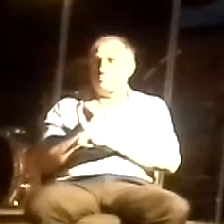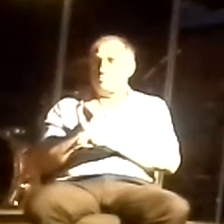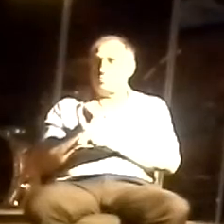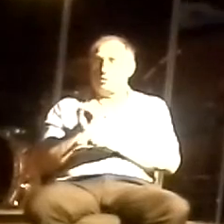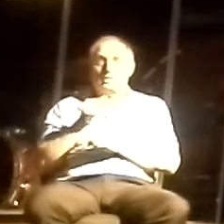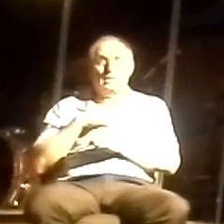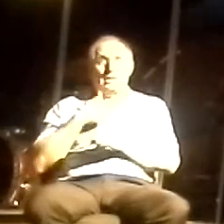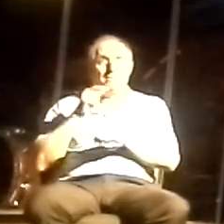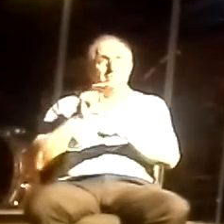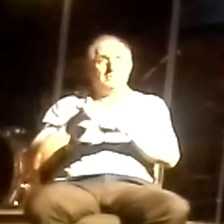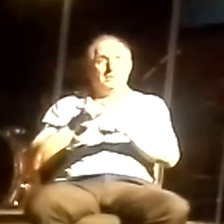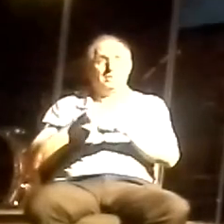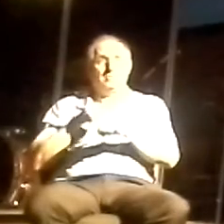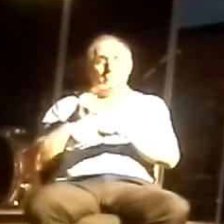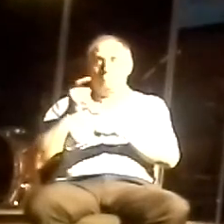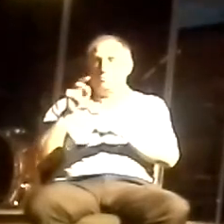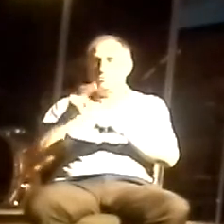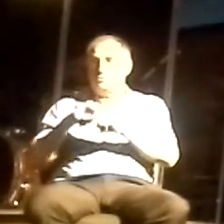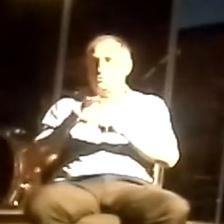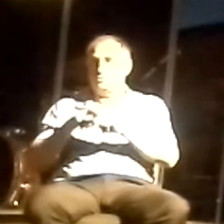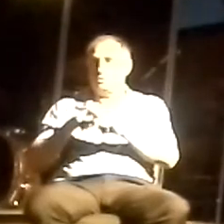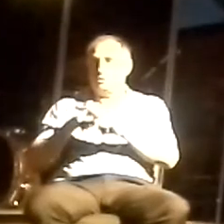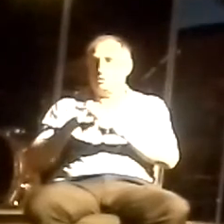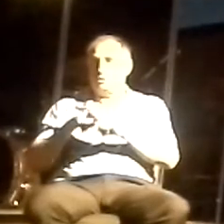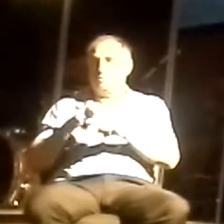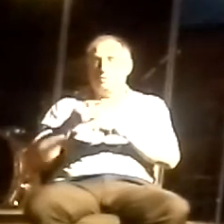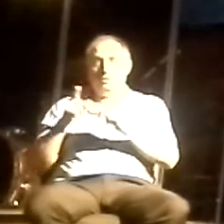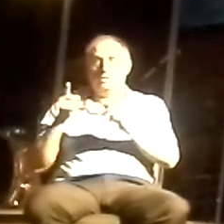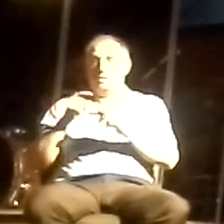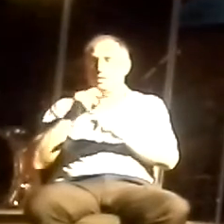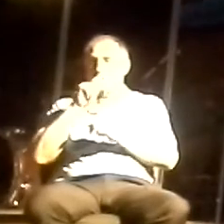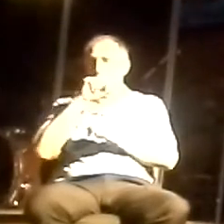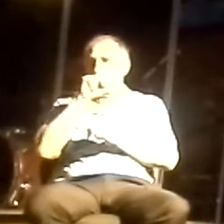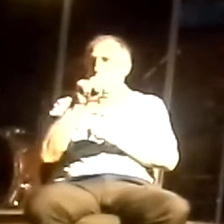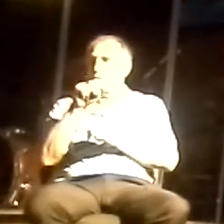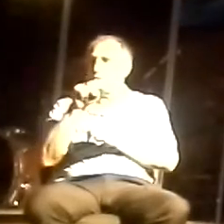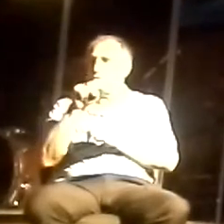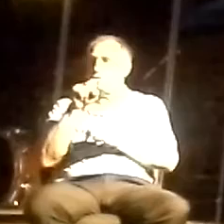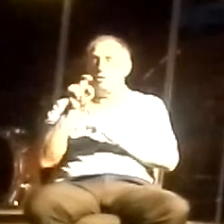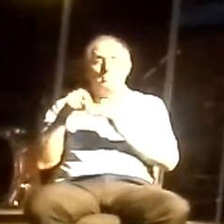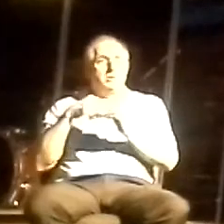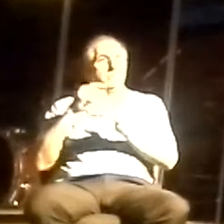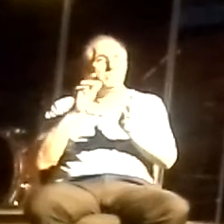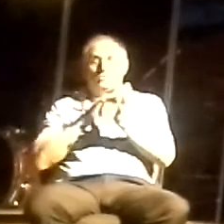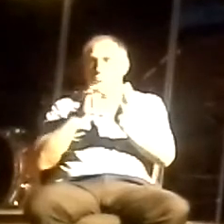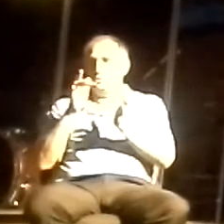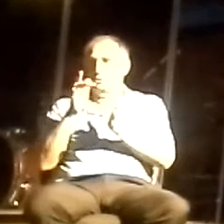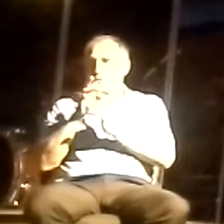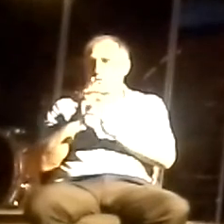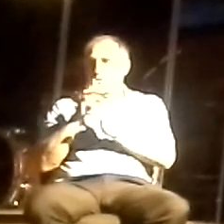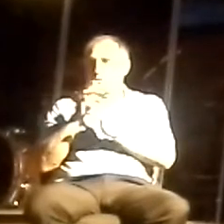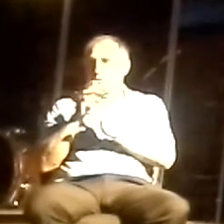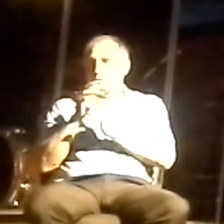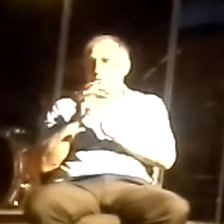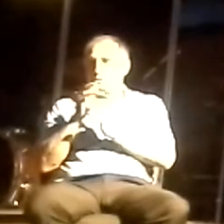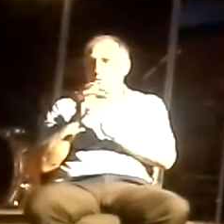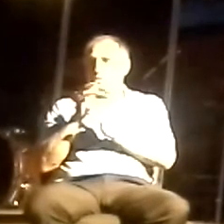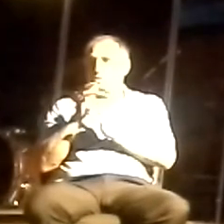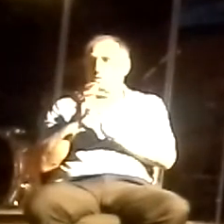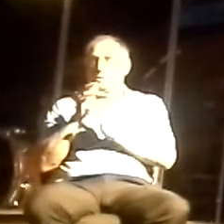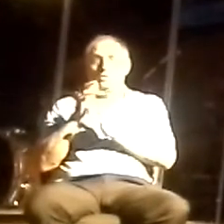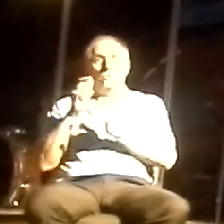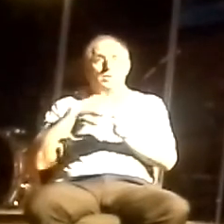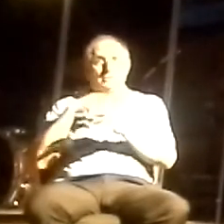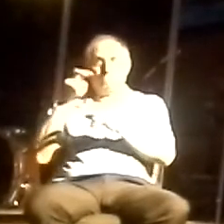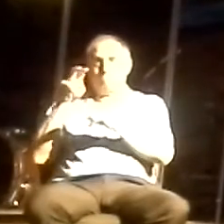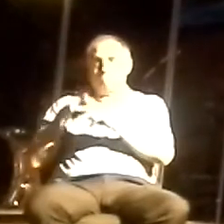And I've spent time in this chair. But the thing that I love about Jesus, the greatest thing, is that when